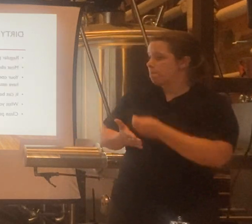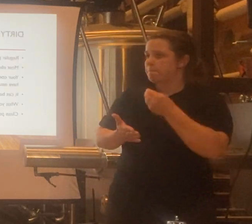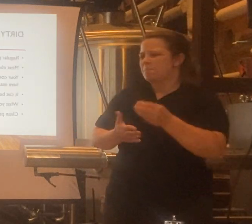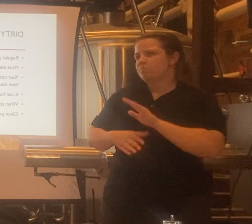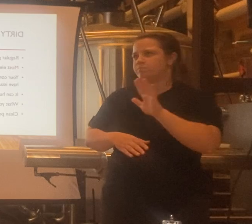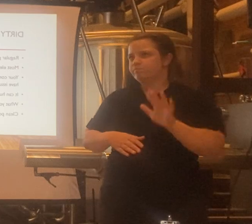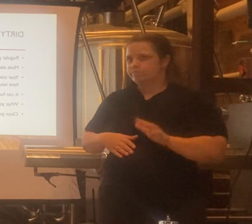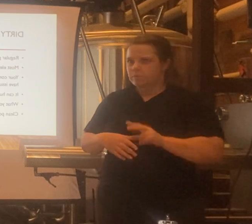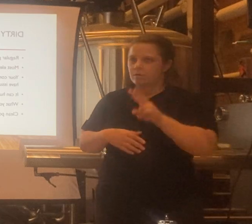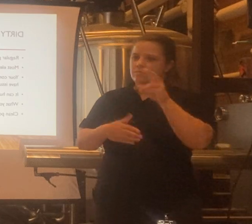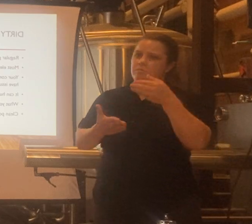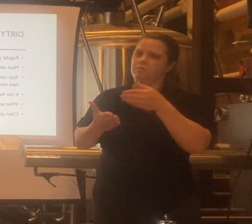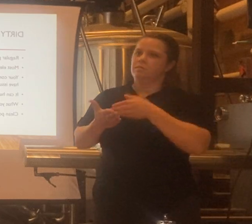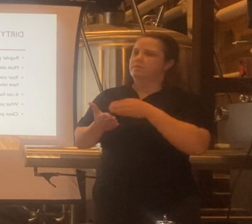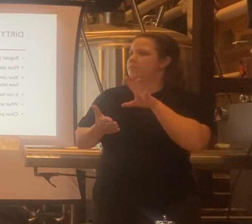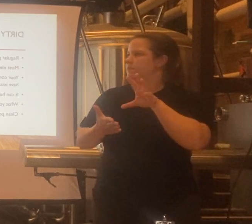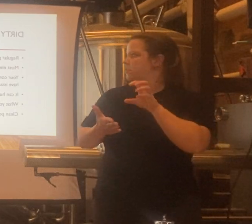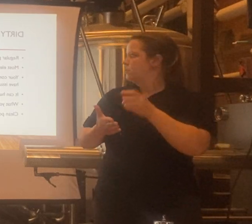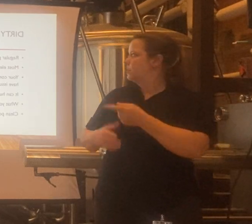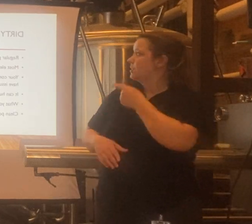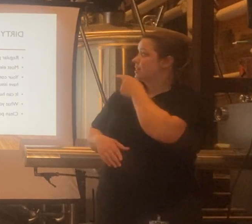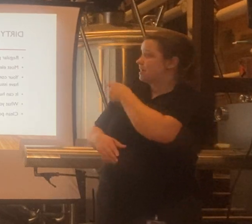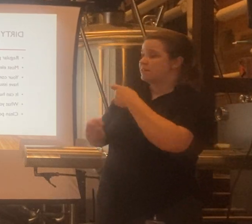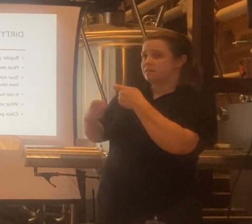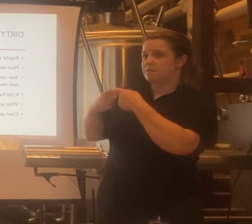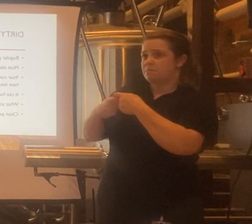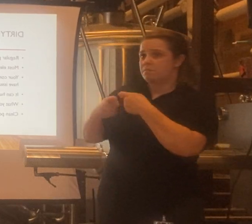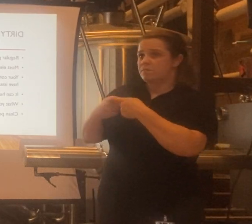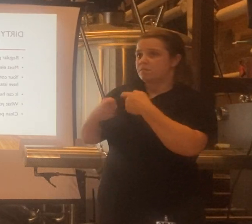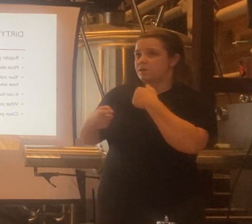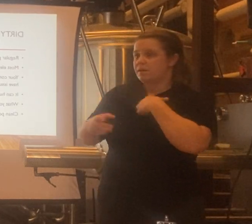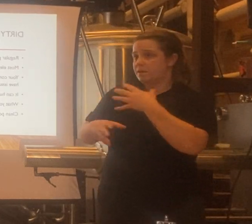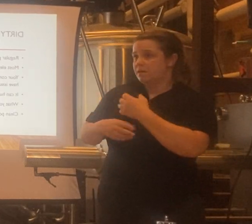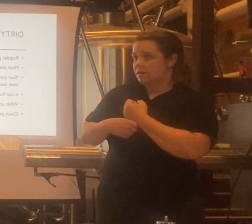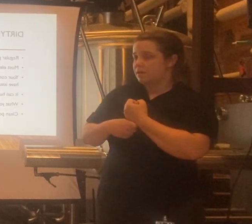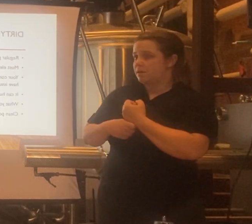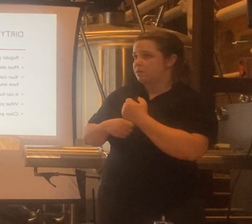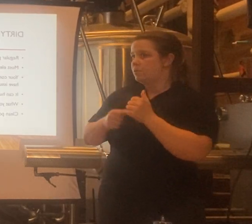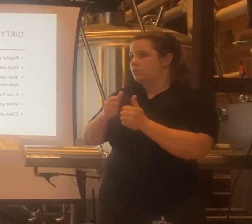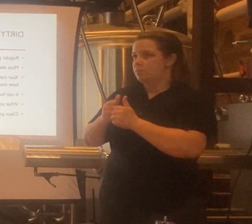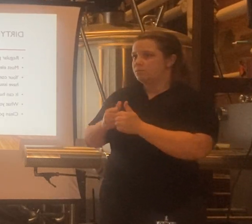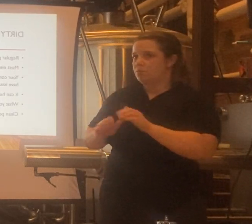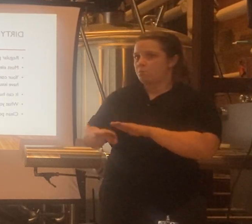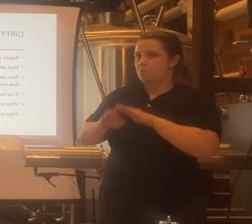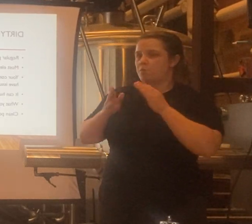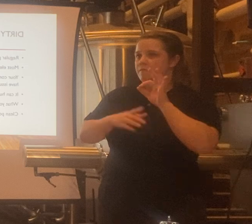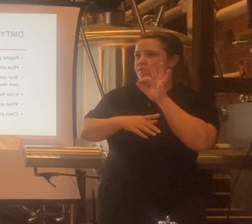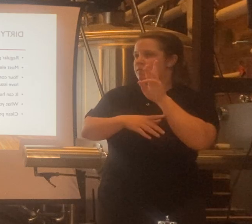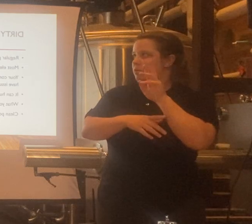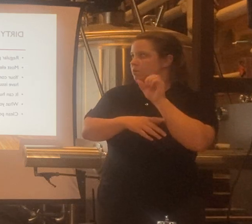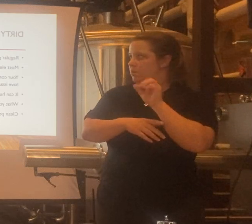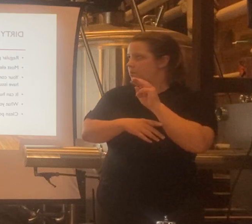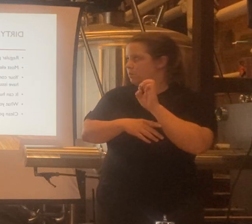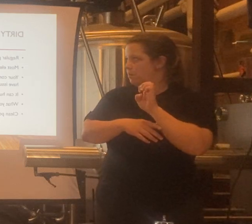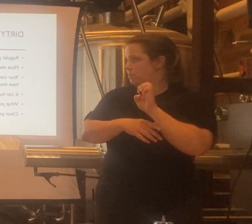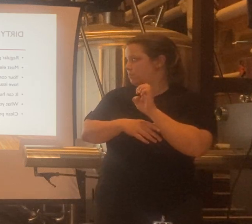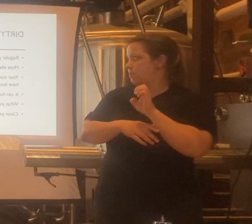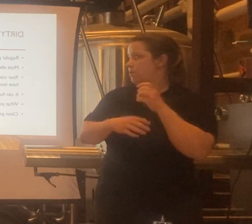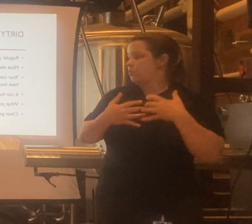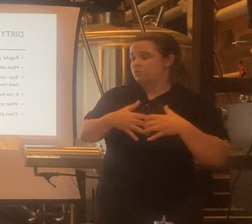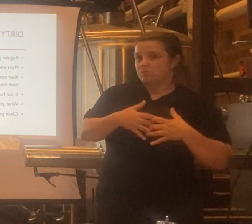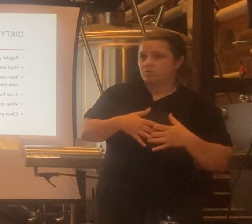And so this is what the power I was getting with my open frame typical generator, but this is what I needed. This is what everybody needs nowadays with all